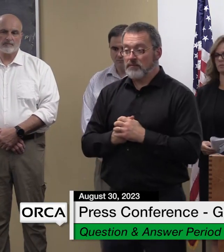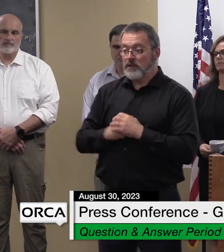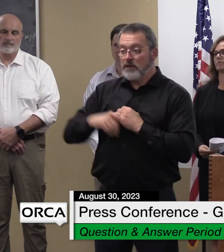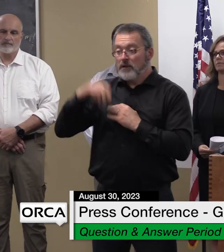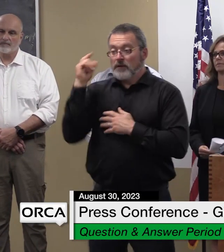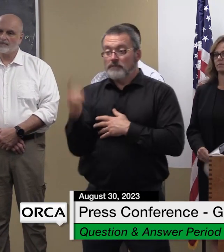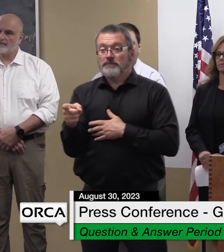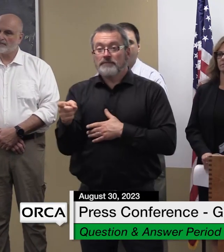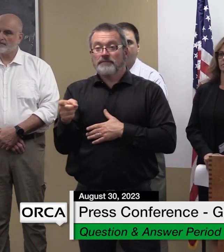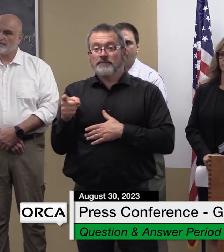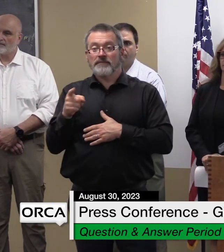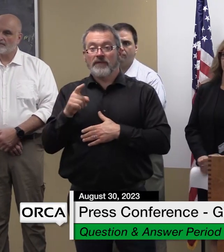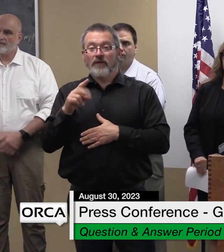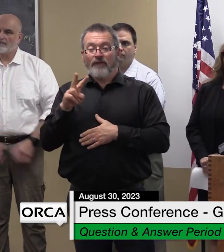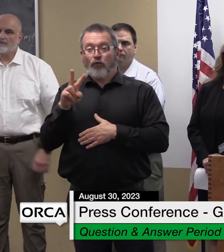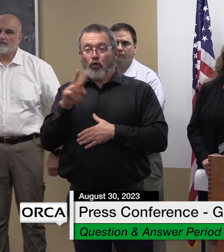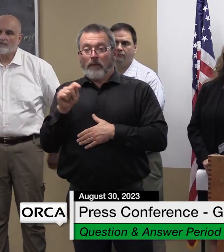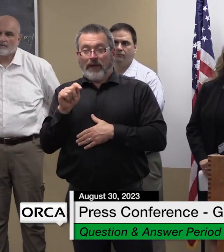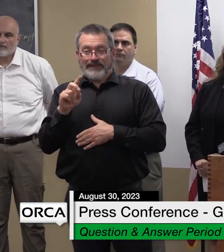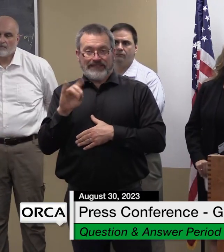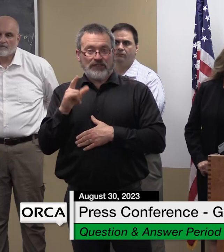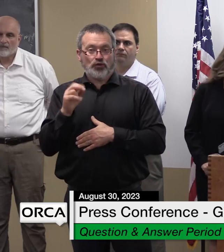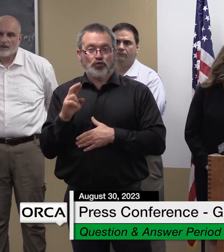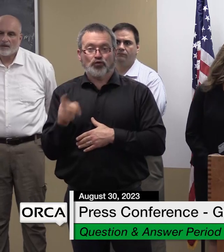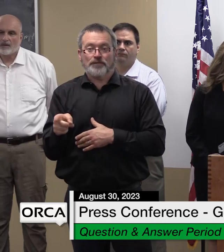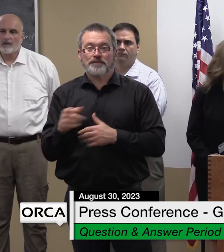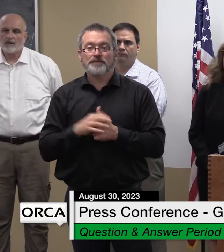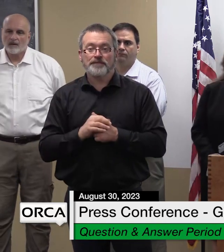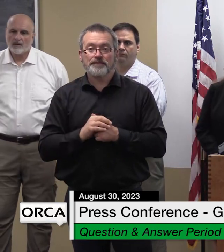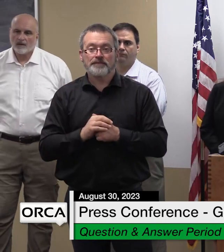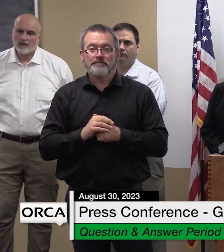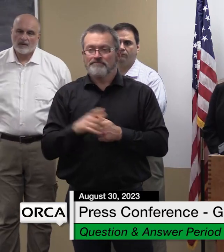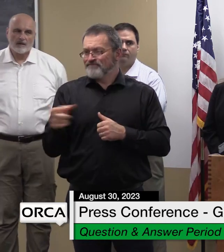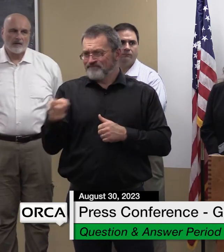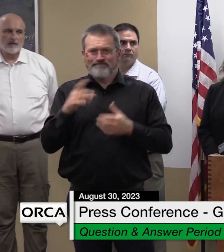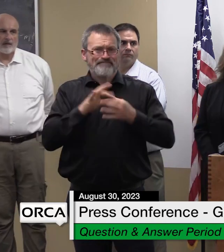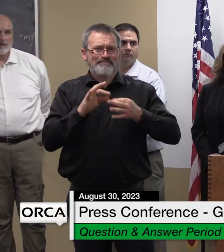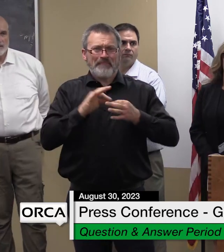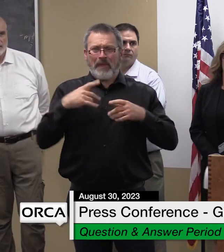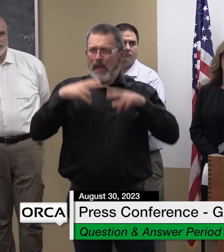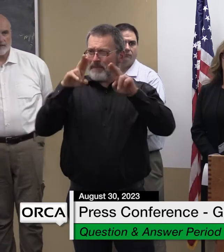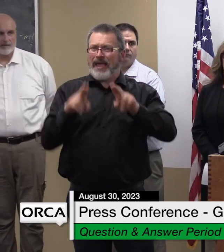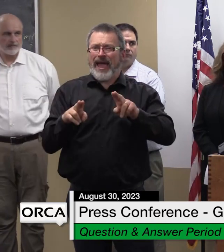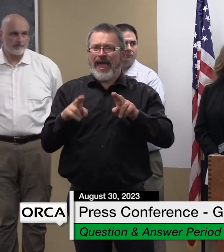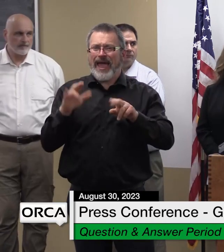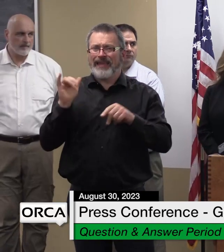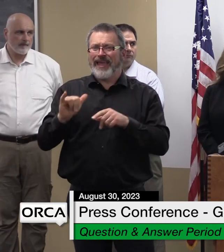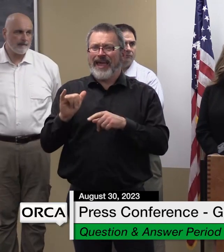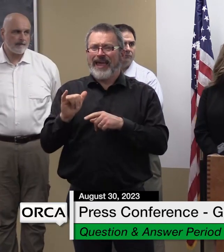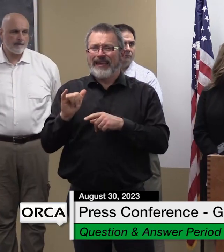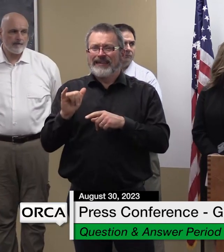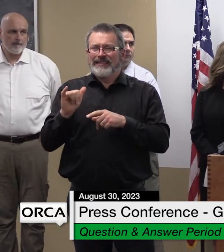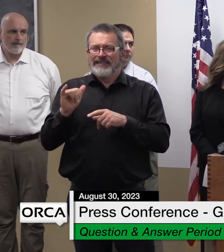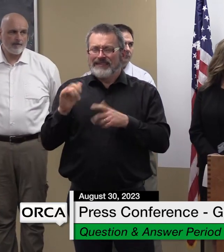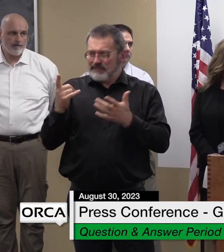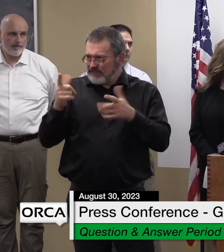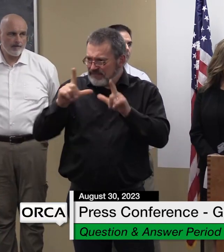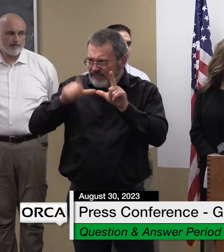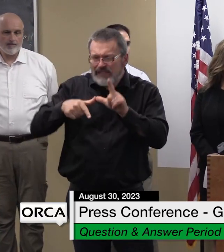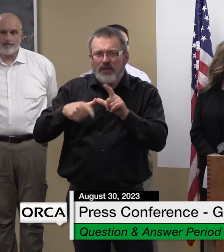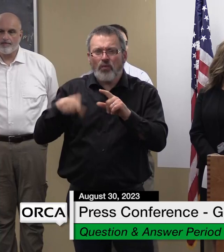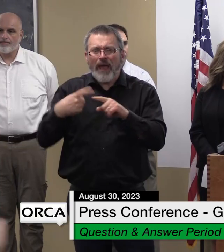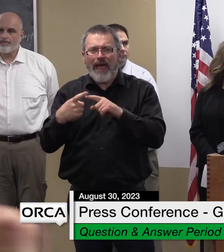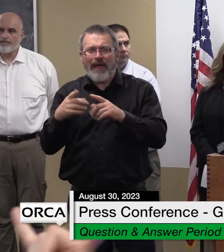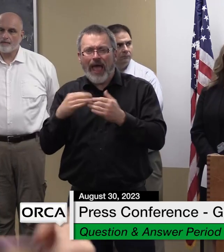Governor, you mentioned deadlines to apply for FEMA assistance. What are they? I think they're at different times, maybe. September